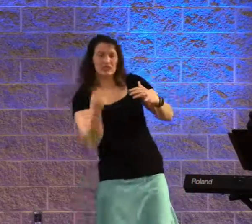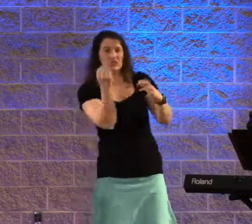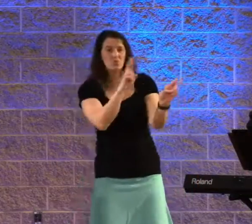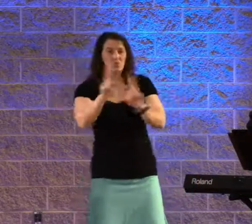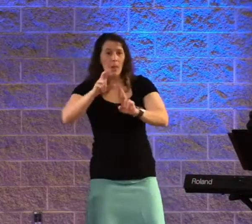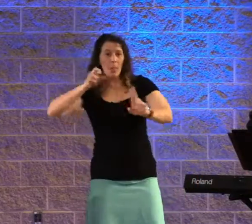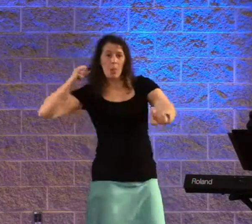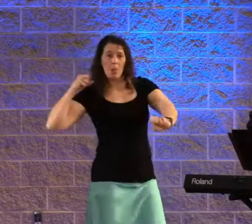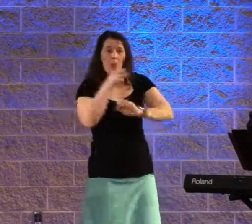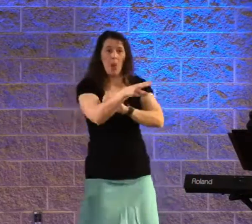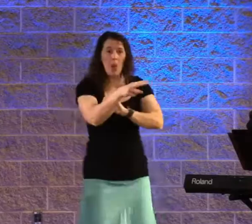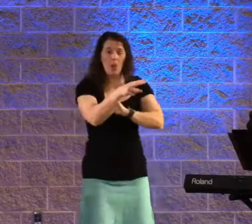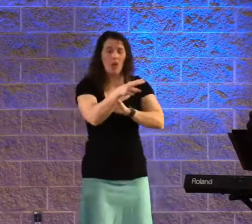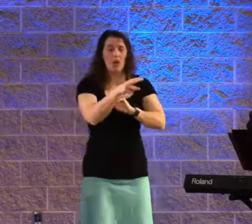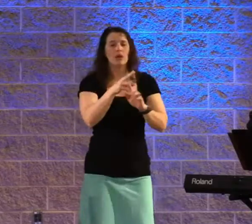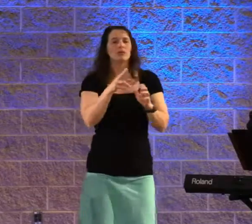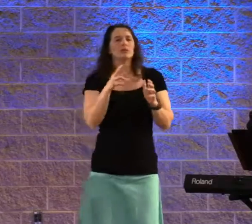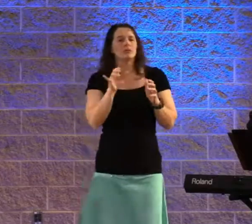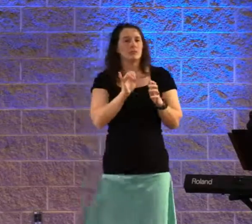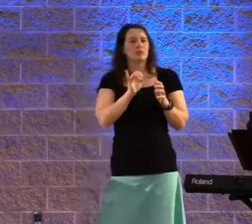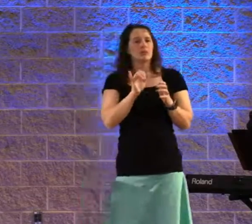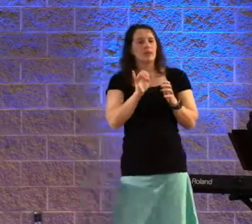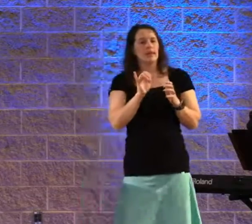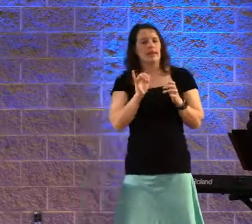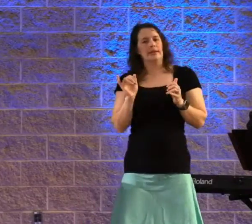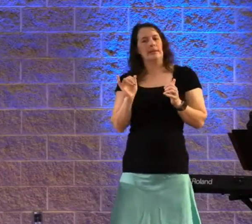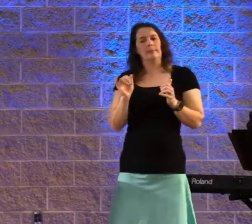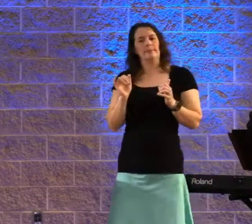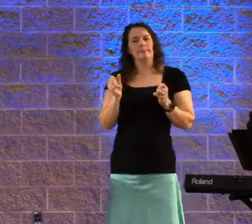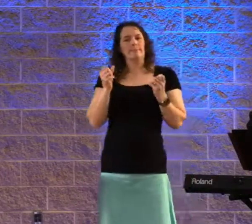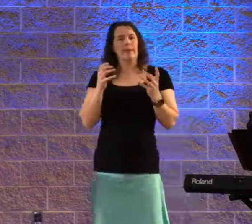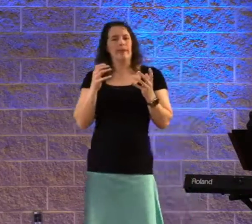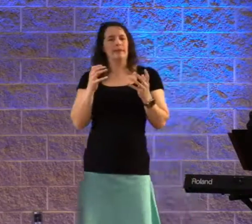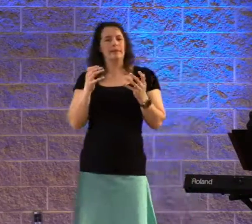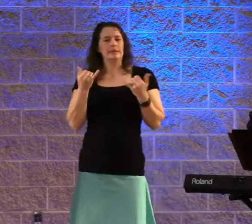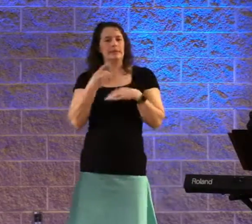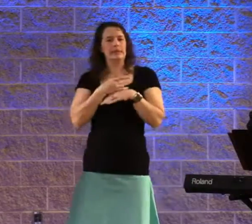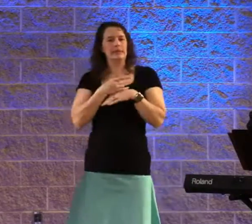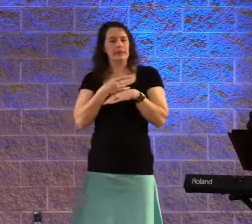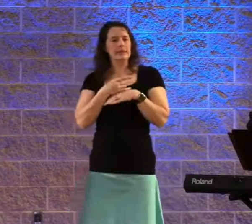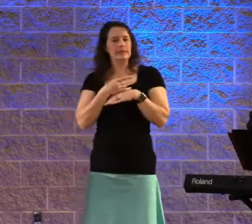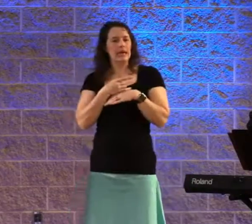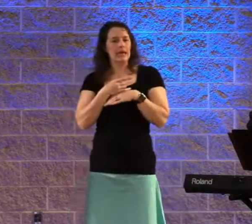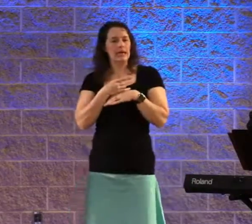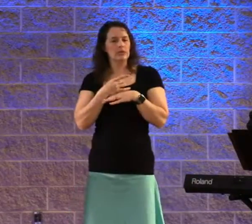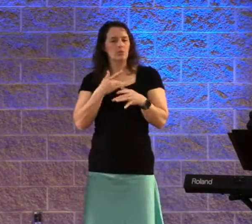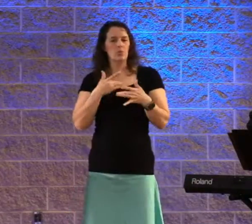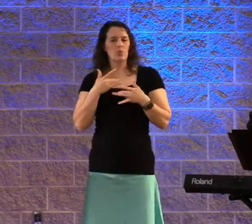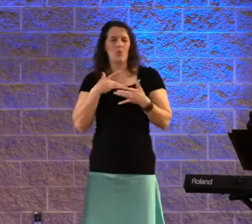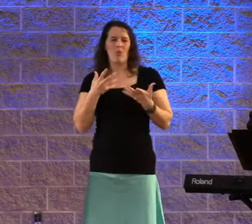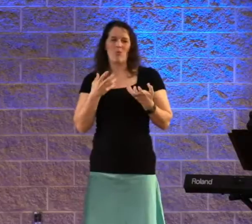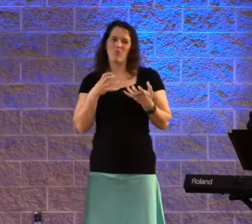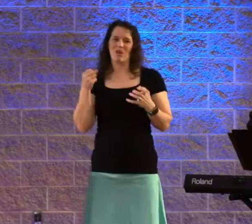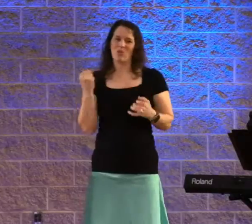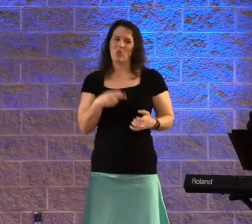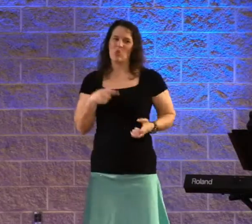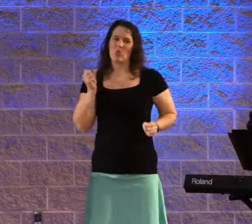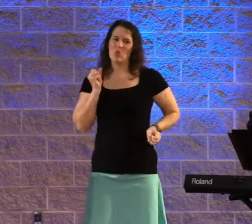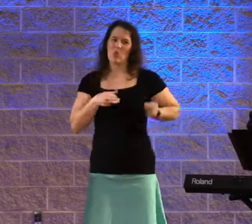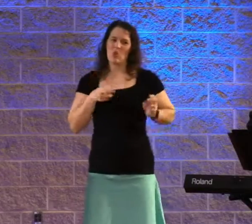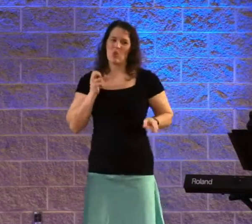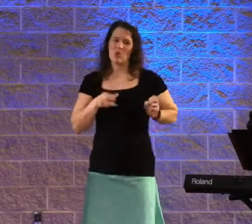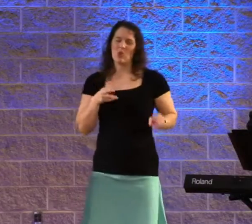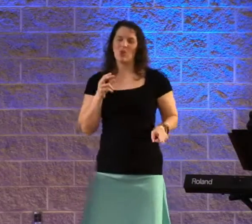stones. And like many a modern-day legalistic church, they were in the mood for a stoning. And